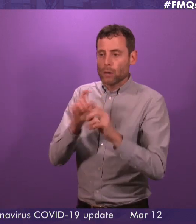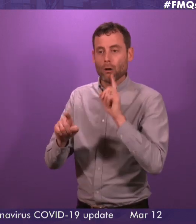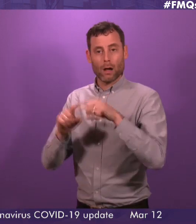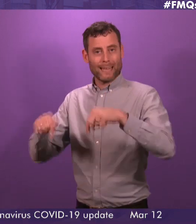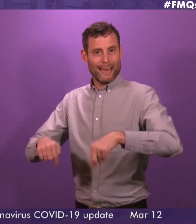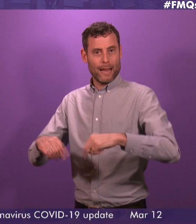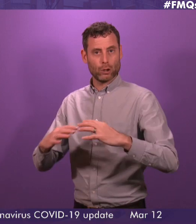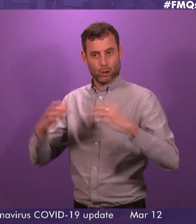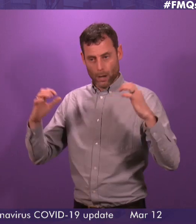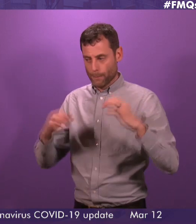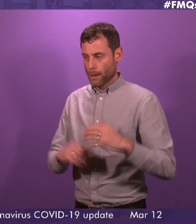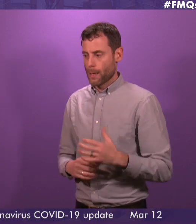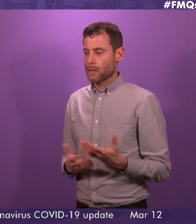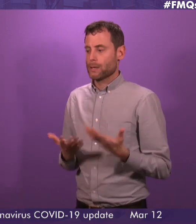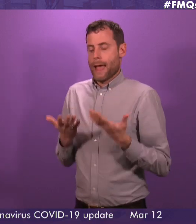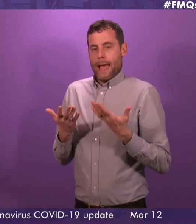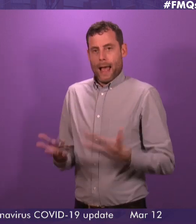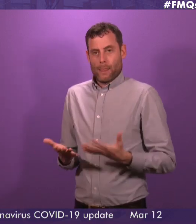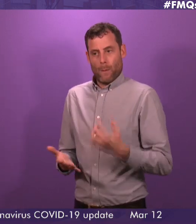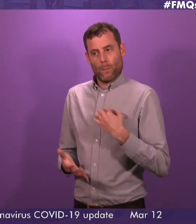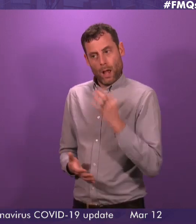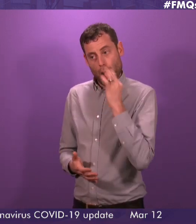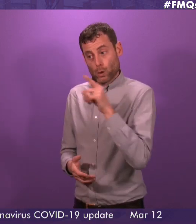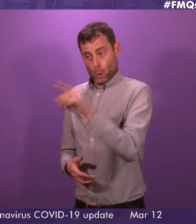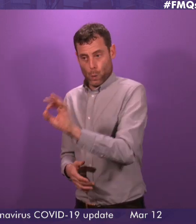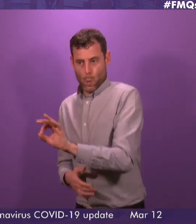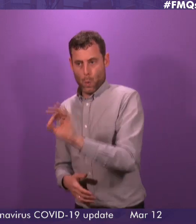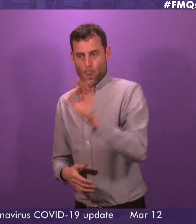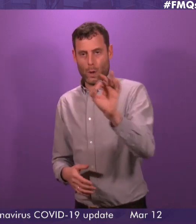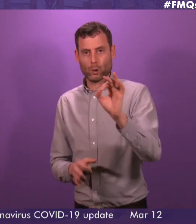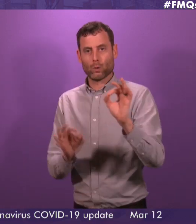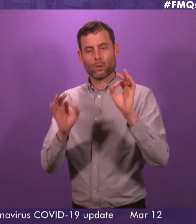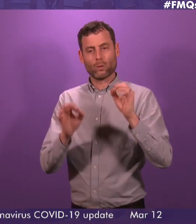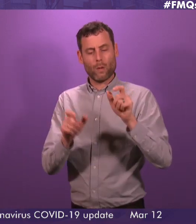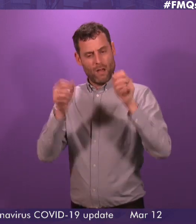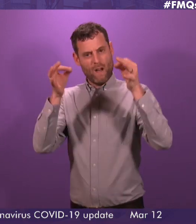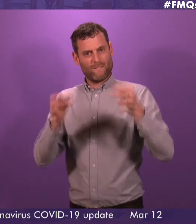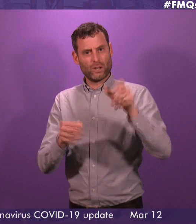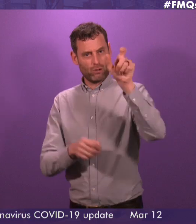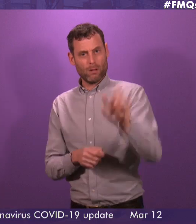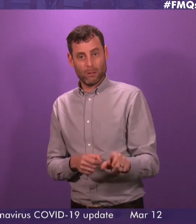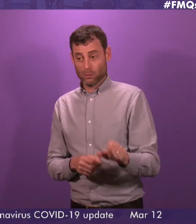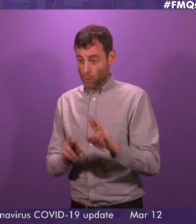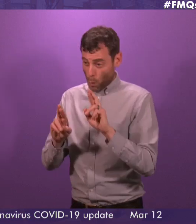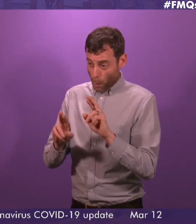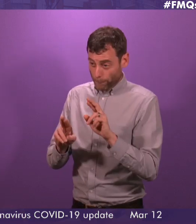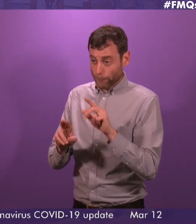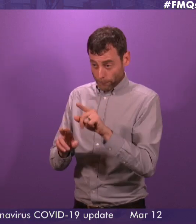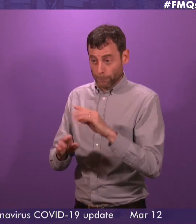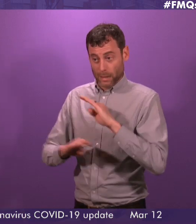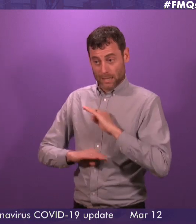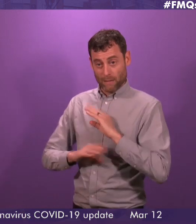encourage you to direct your questions to officials who will make themselves available to answer the very questions you've put. I hope that reassures the